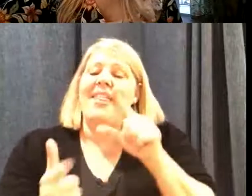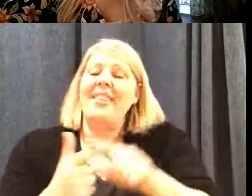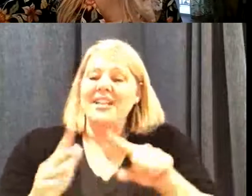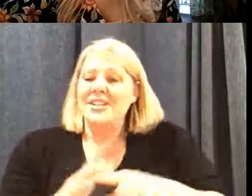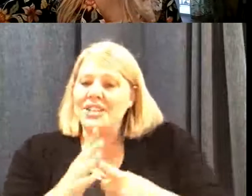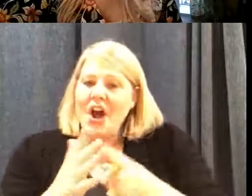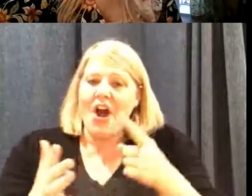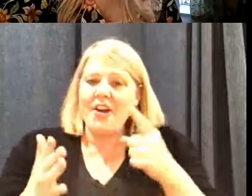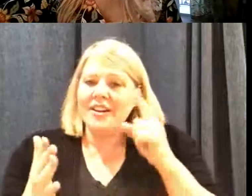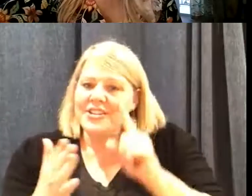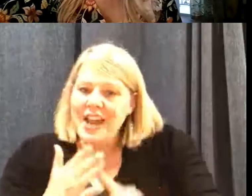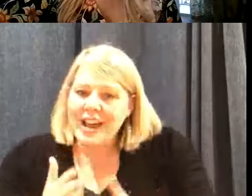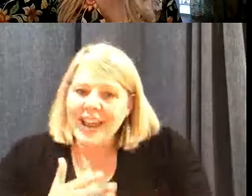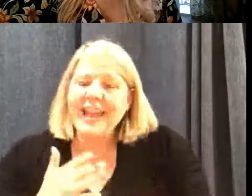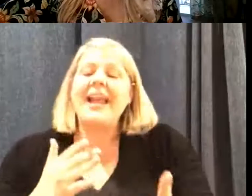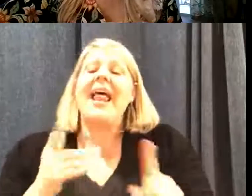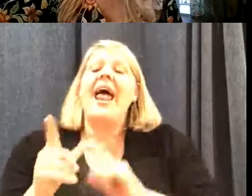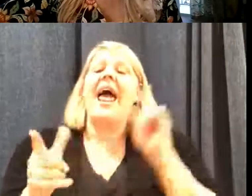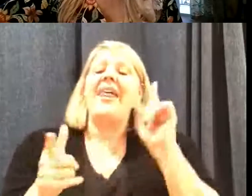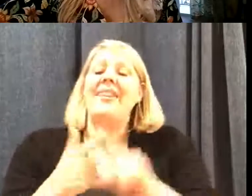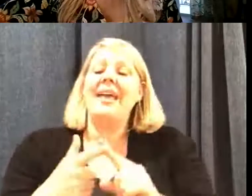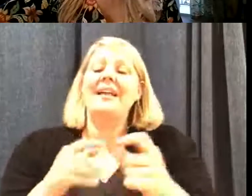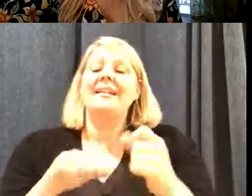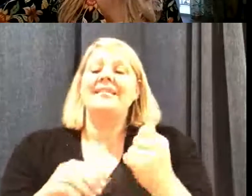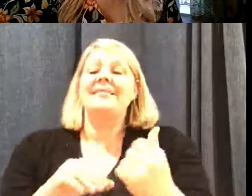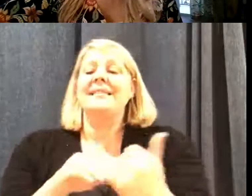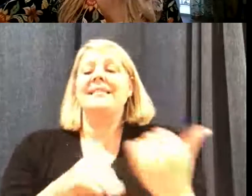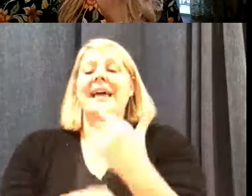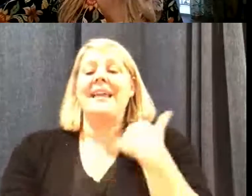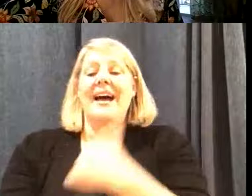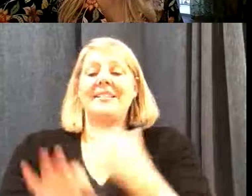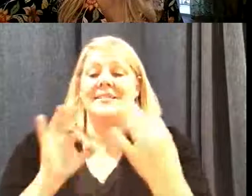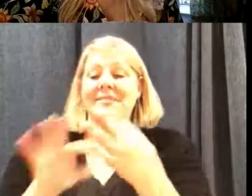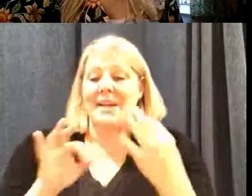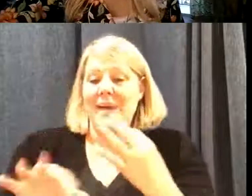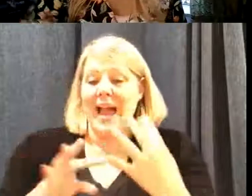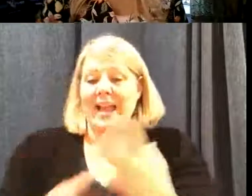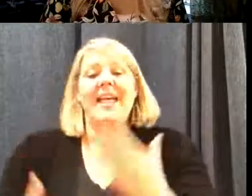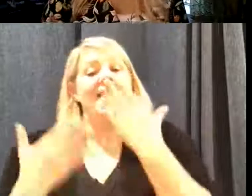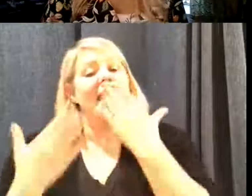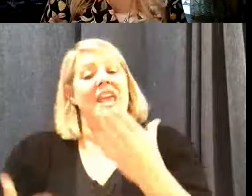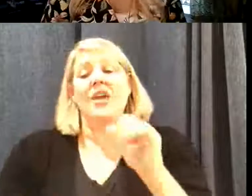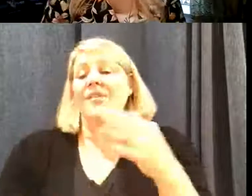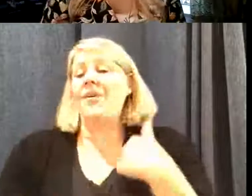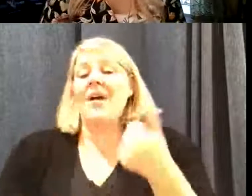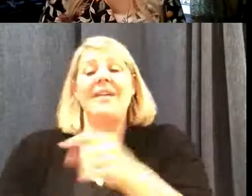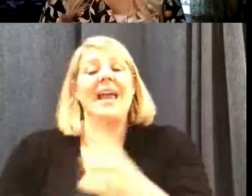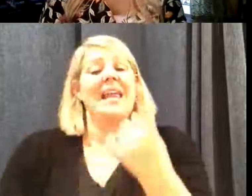So again, I'm Joe McCowan. Please send me questions. You all have a great day. Thank you. Thank you.